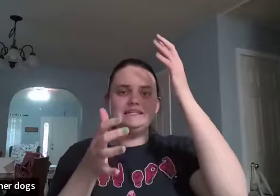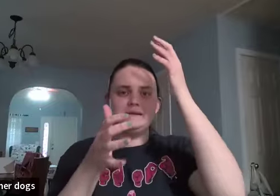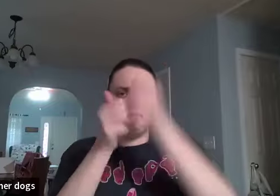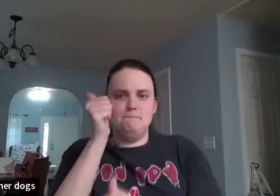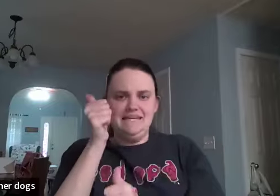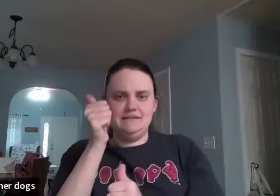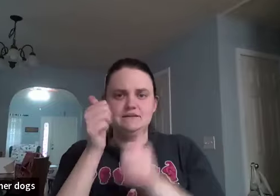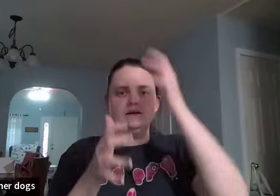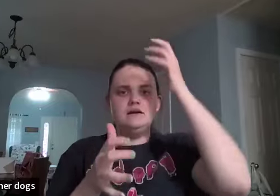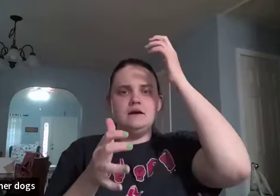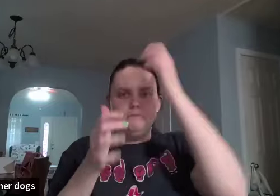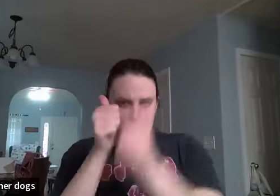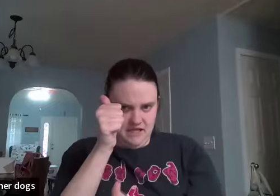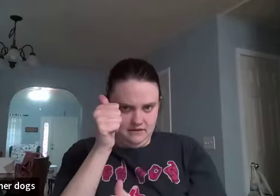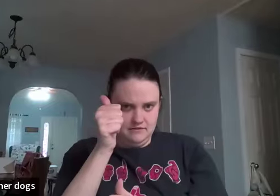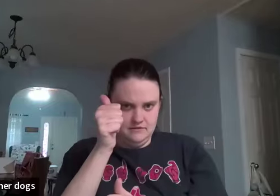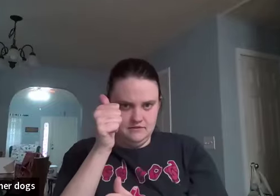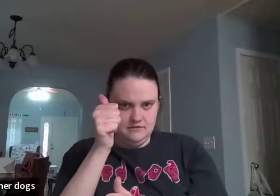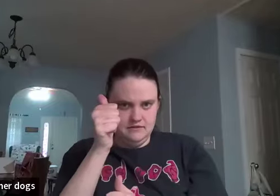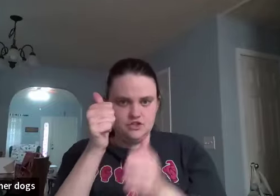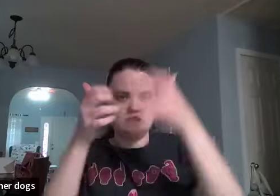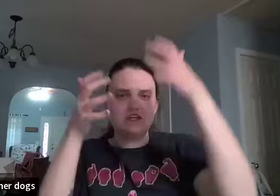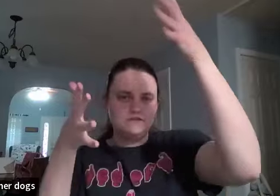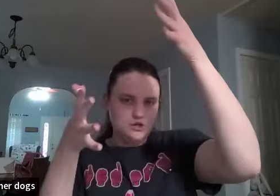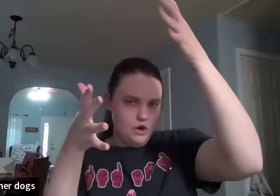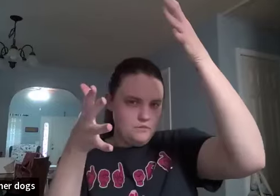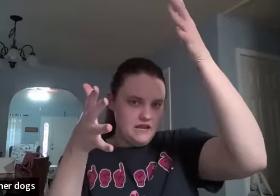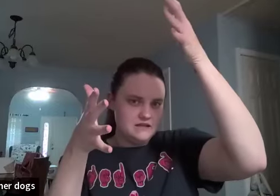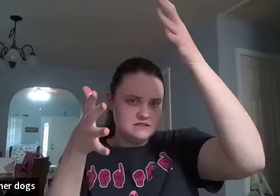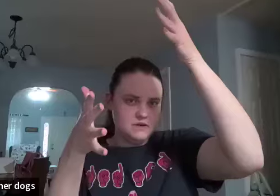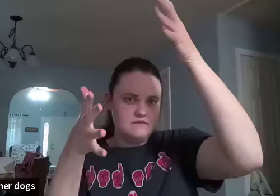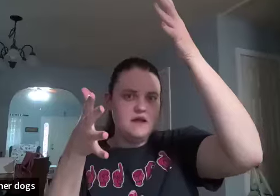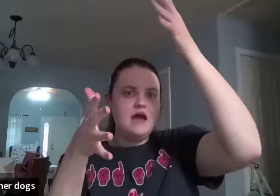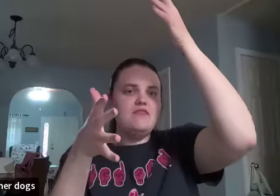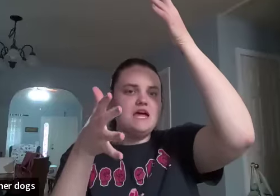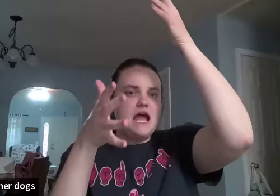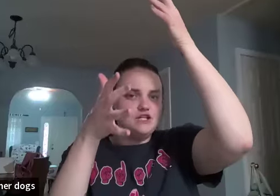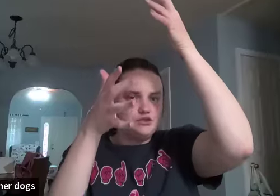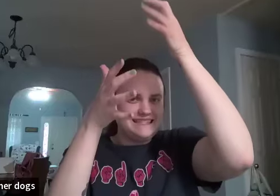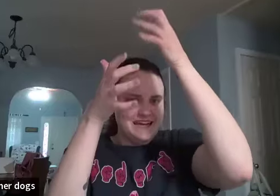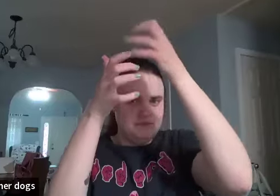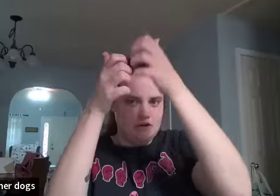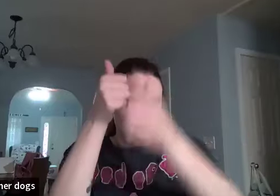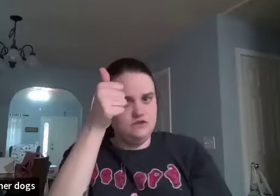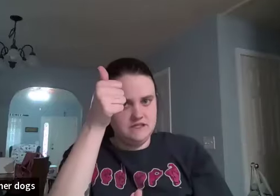It's mean, mean. So it's like you have two open hands above, and then as you slide them down, you close